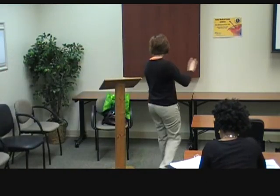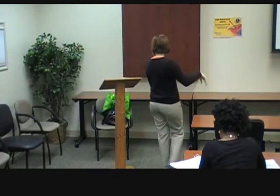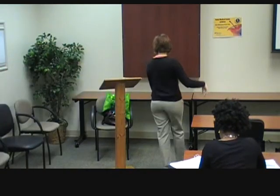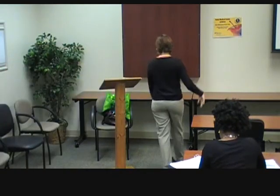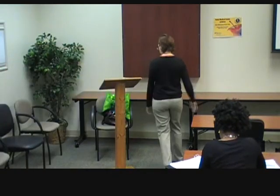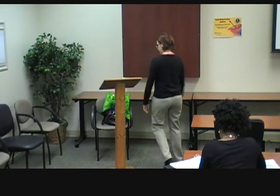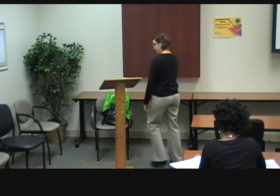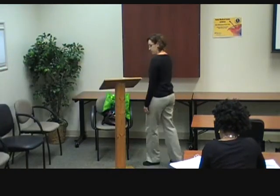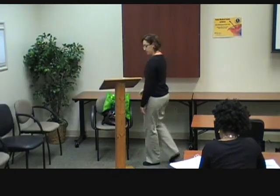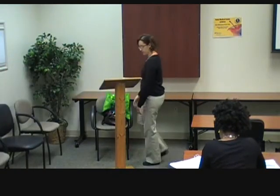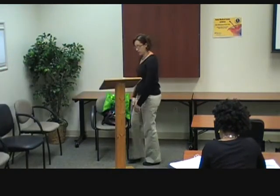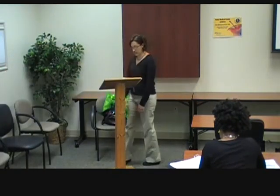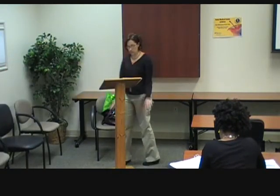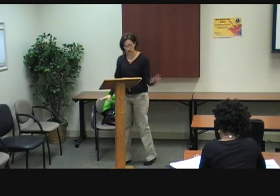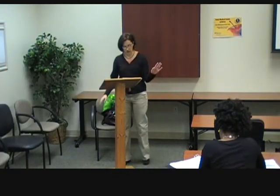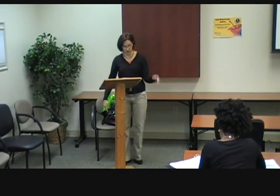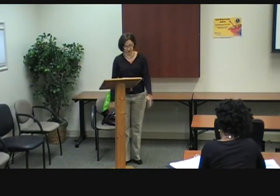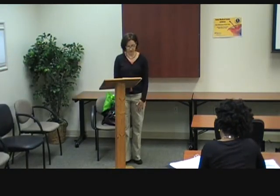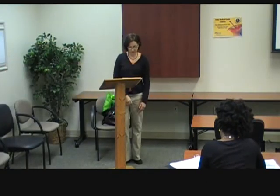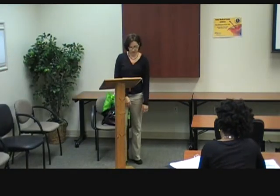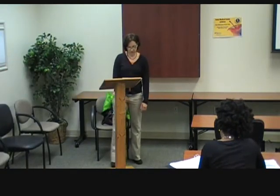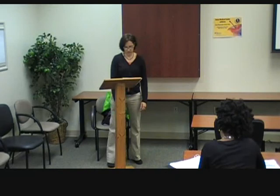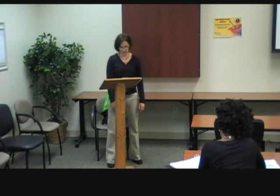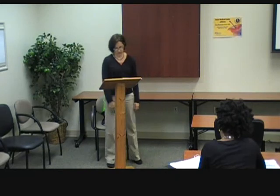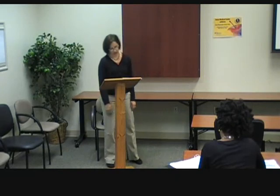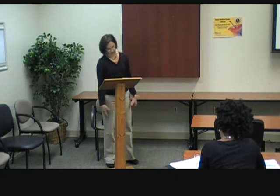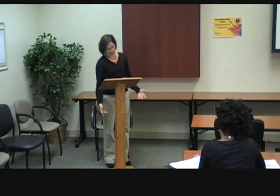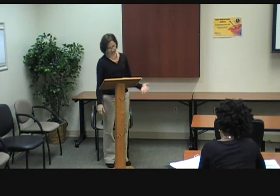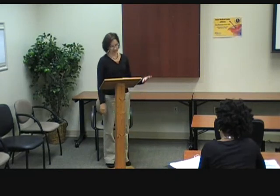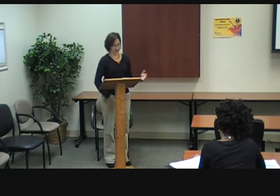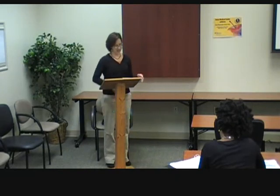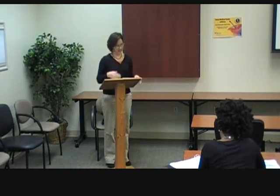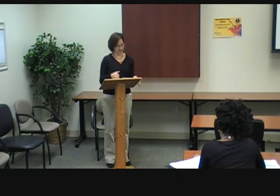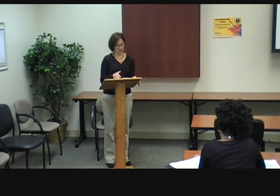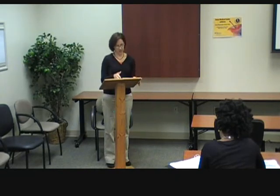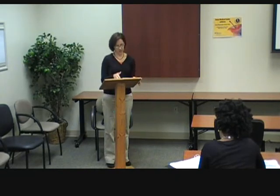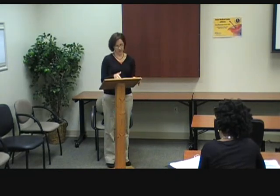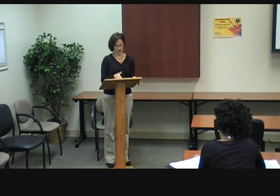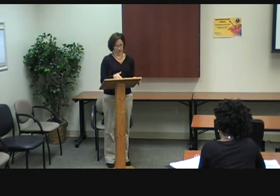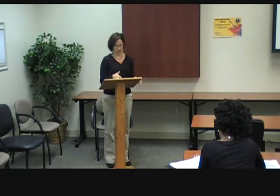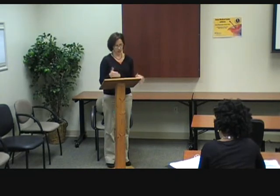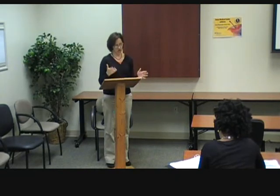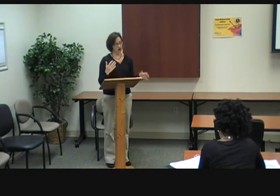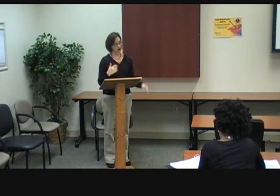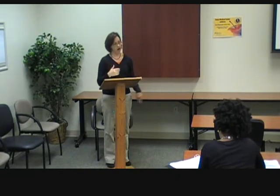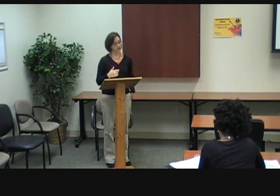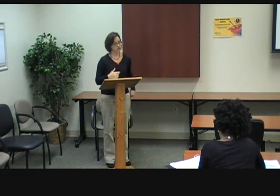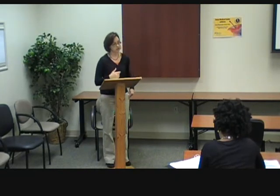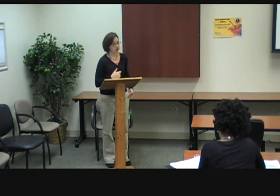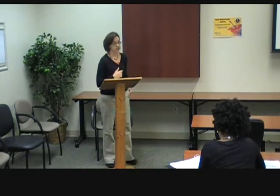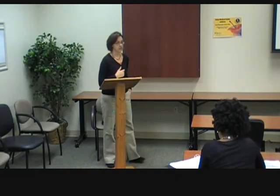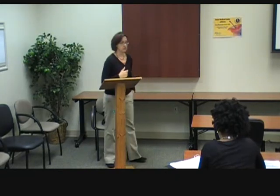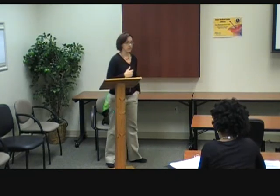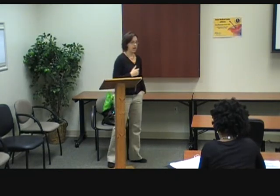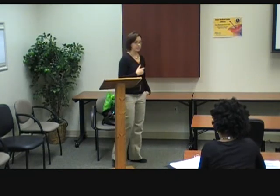door. So that's part of, I kind of like that. Everybody, Sometimes they say like mix, like a mixture of